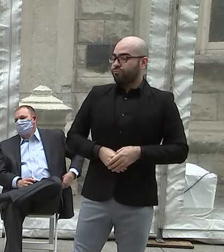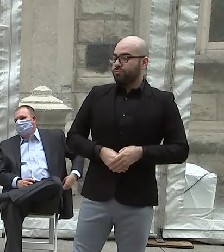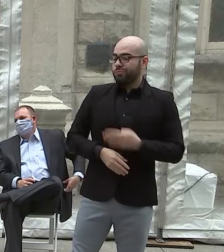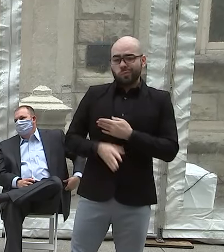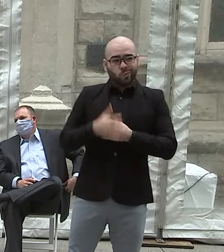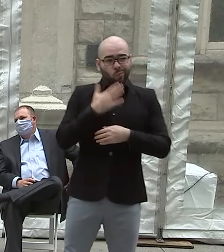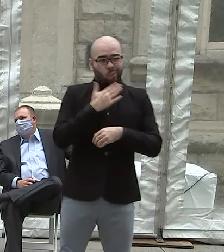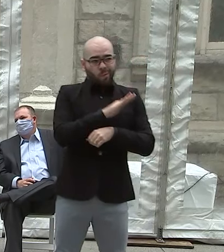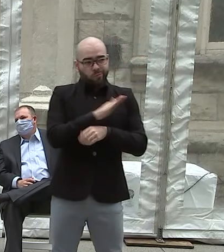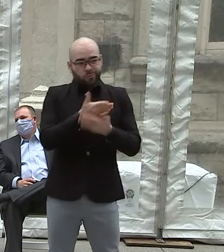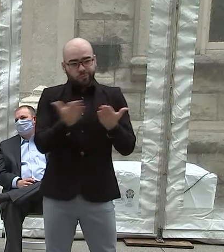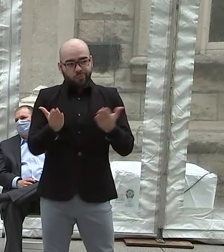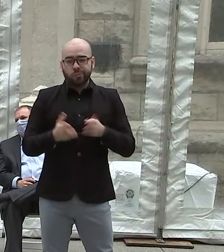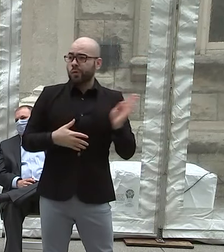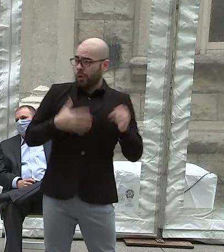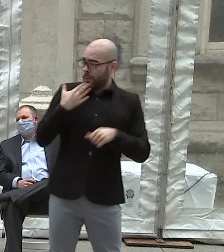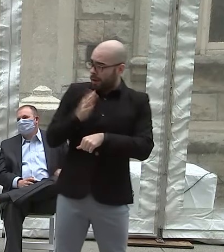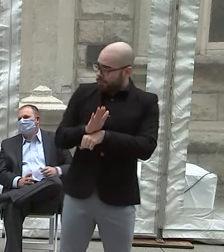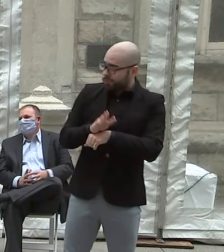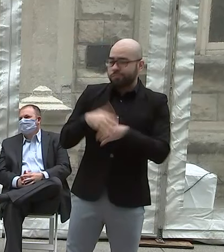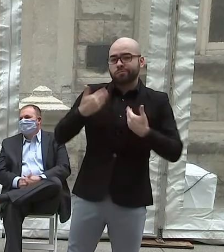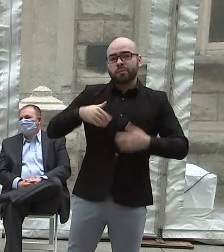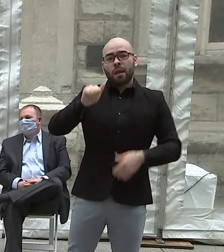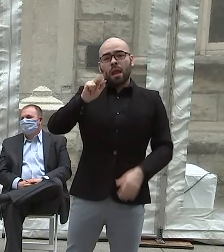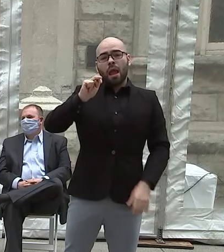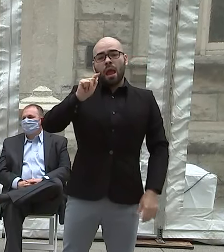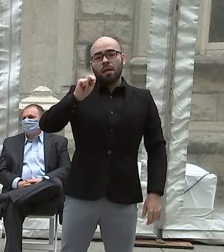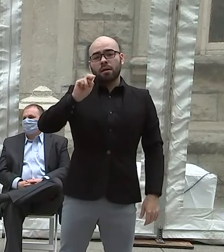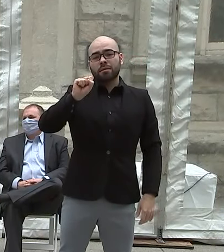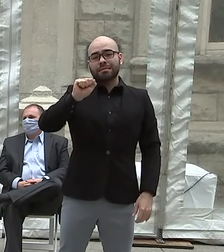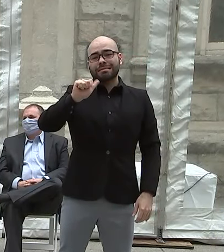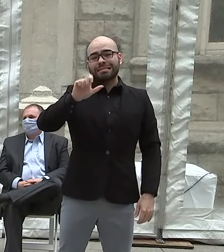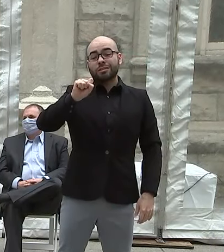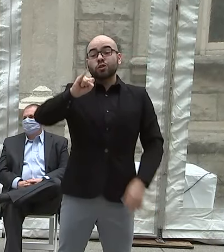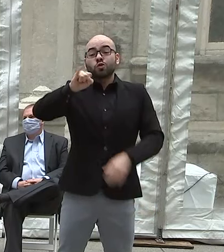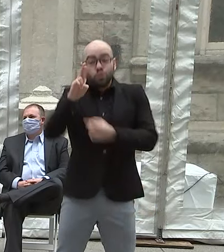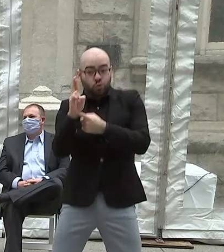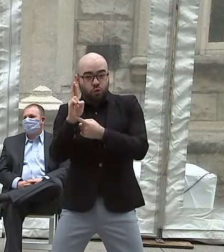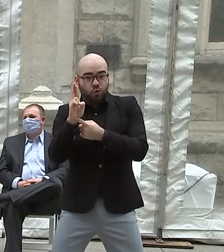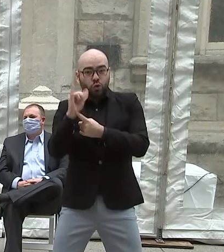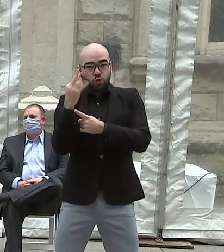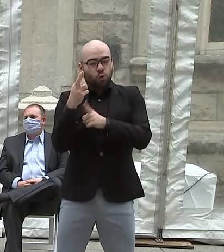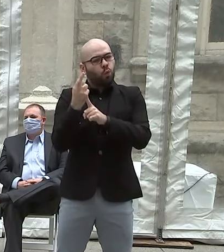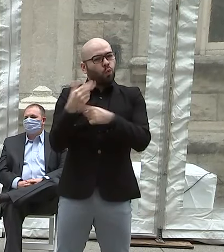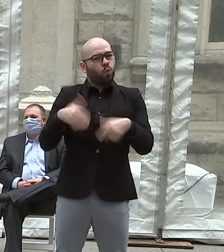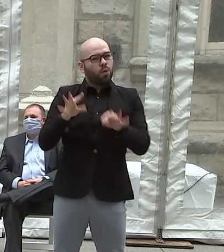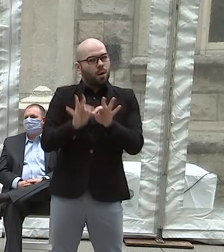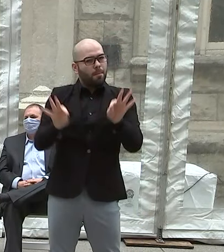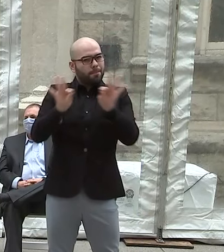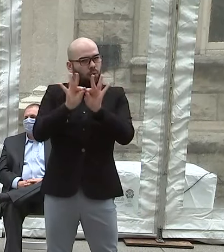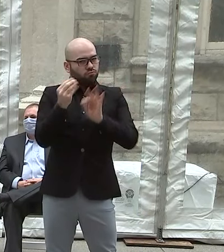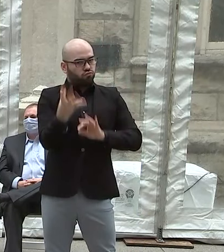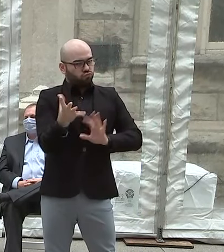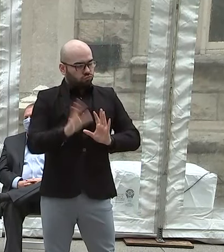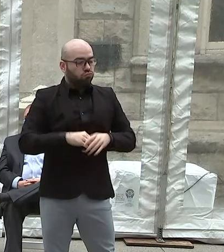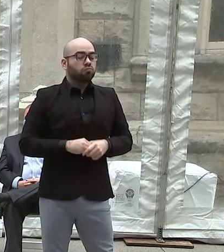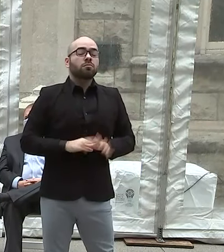Good afternoon. I'm Anton Seals Jr. The junior is important. There's a father still